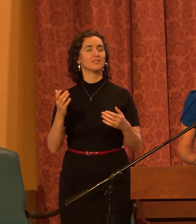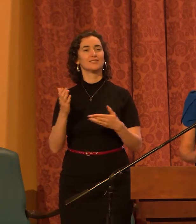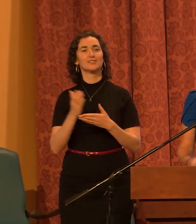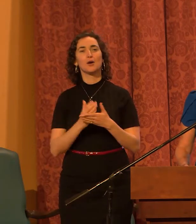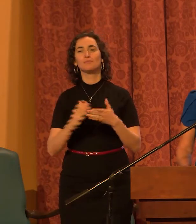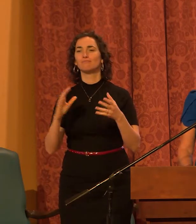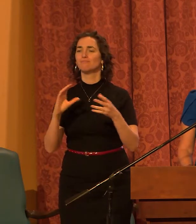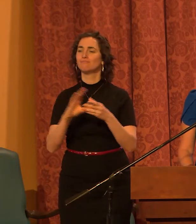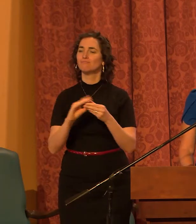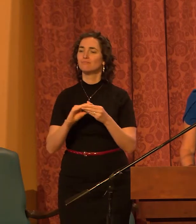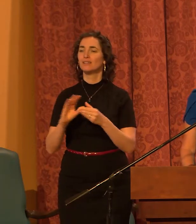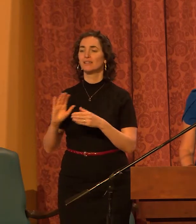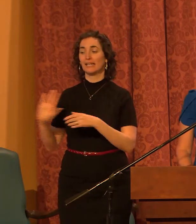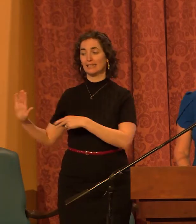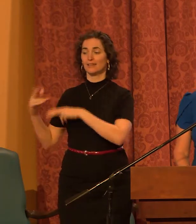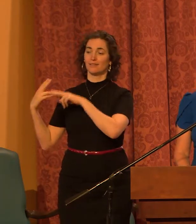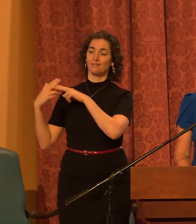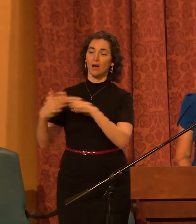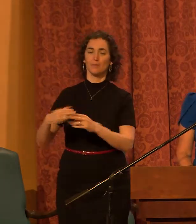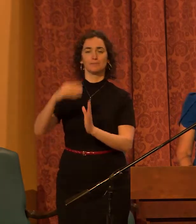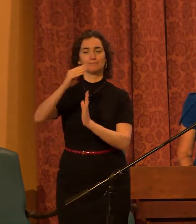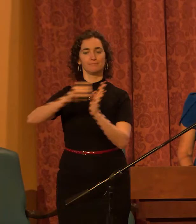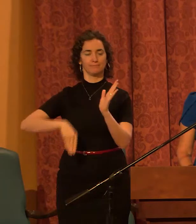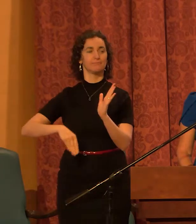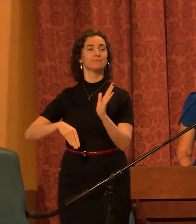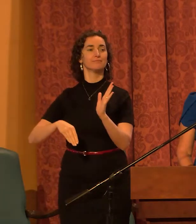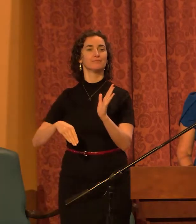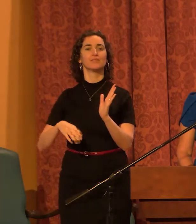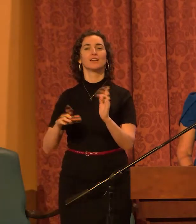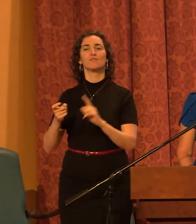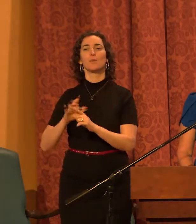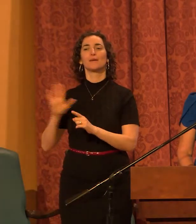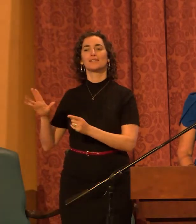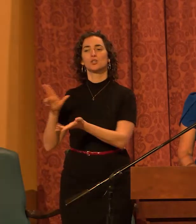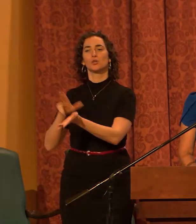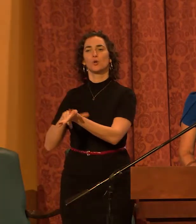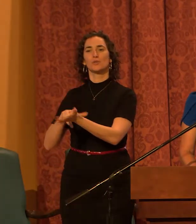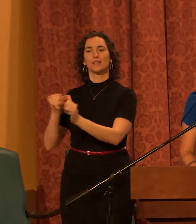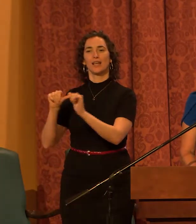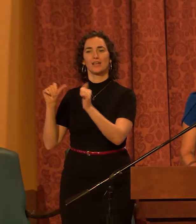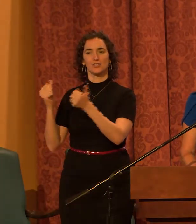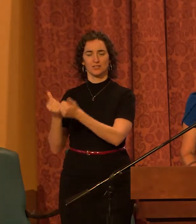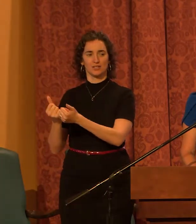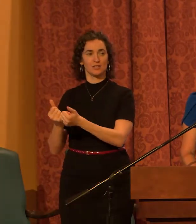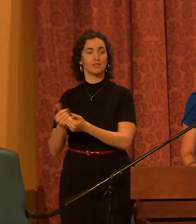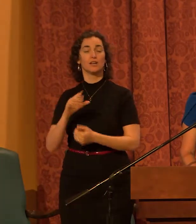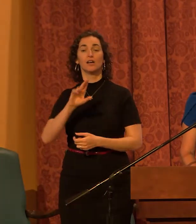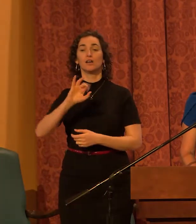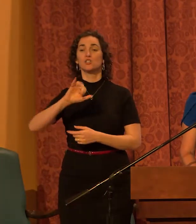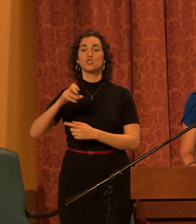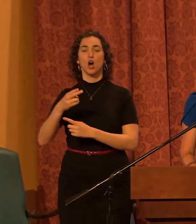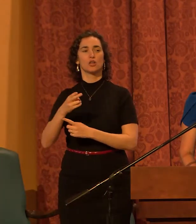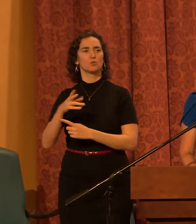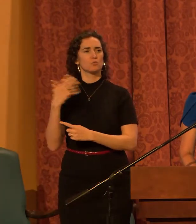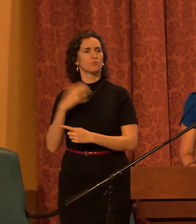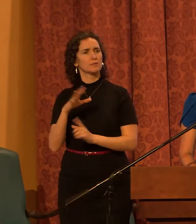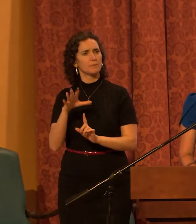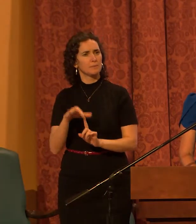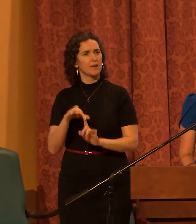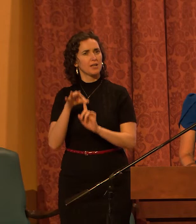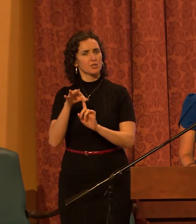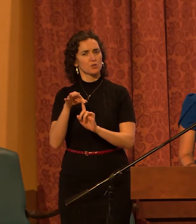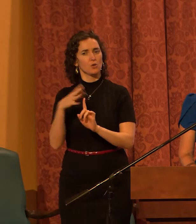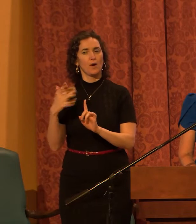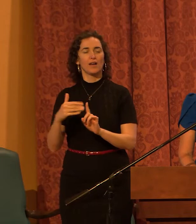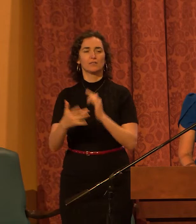words that were a part of his nomination packet. From his nursing agency, Josh possesses a rare combination